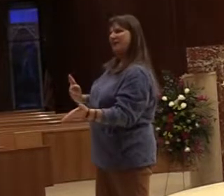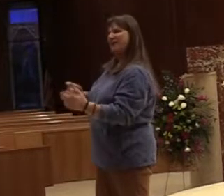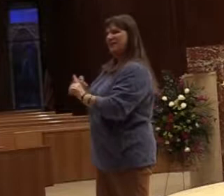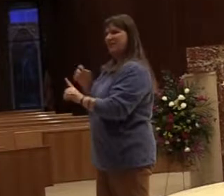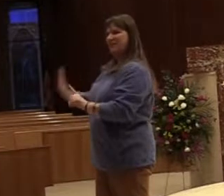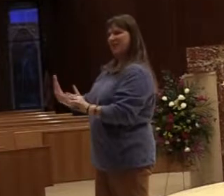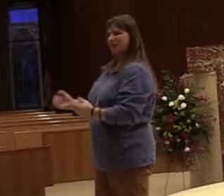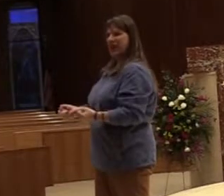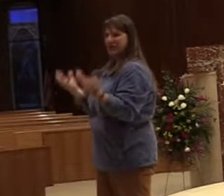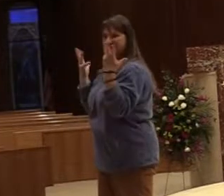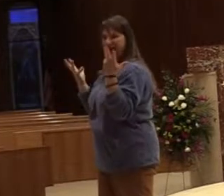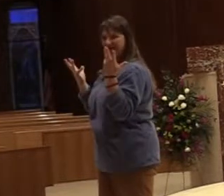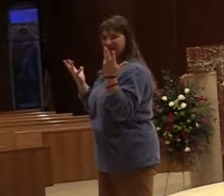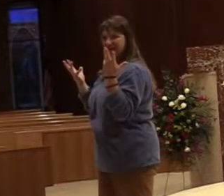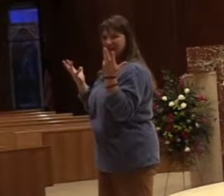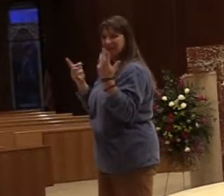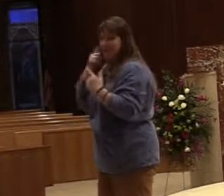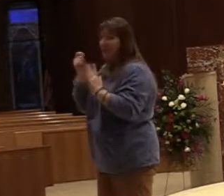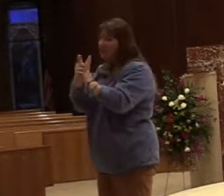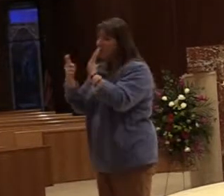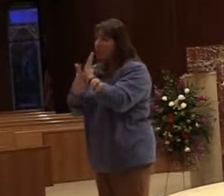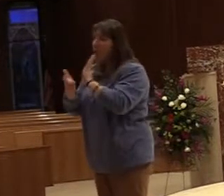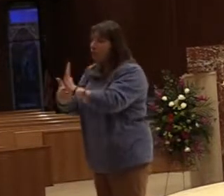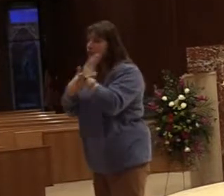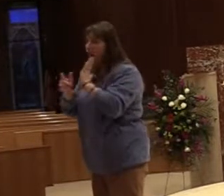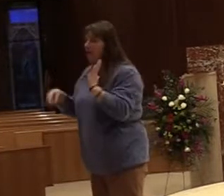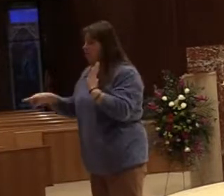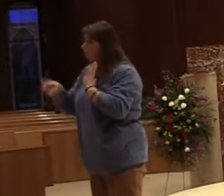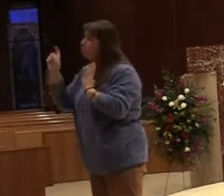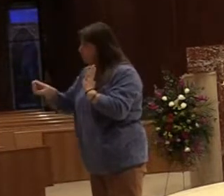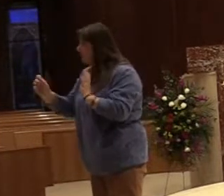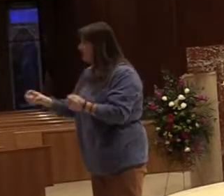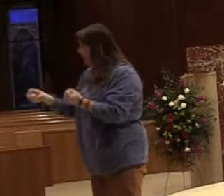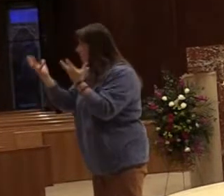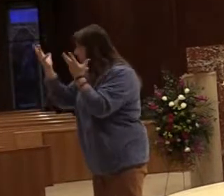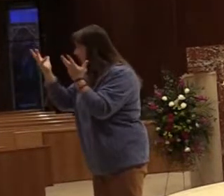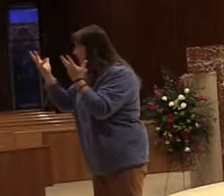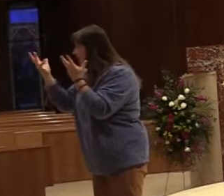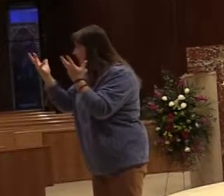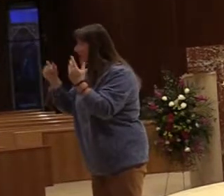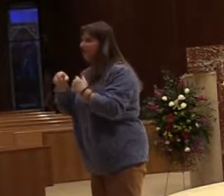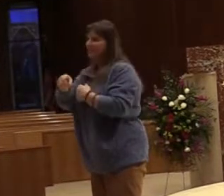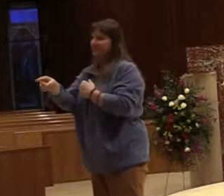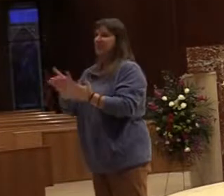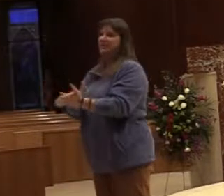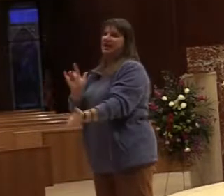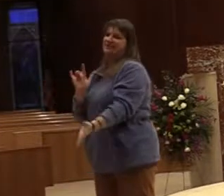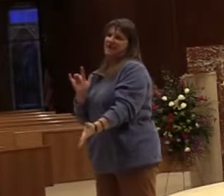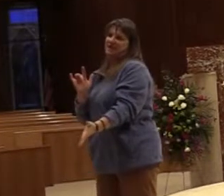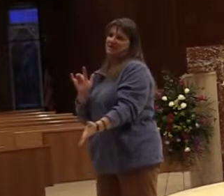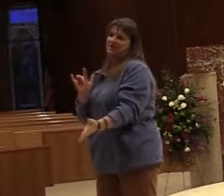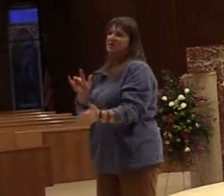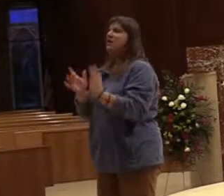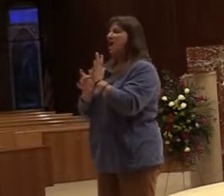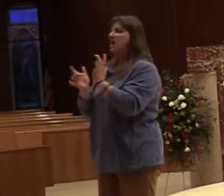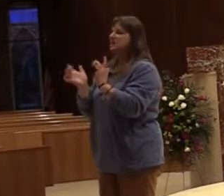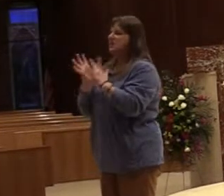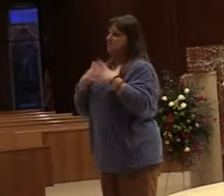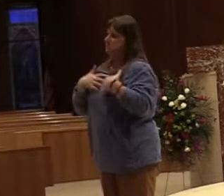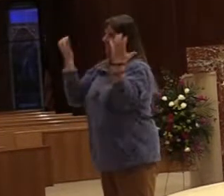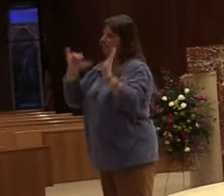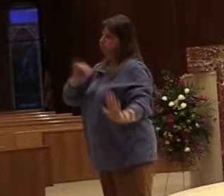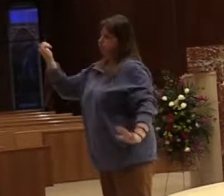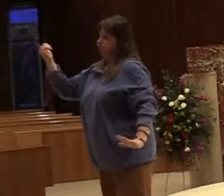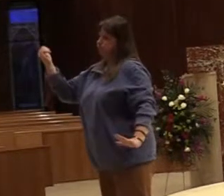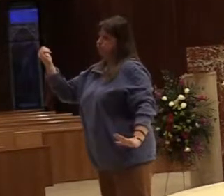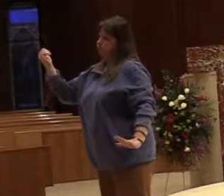the sacrifice prescribed by the law. That Jesus is saying that you're treating my house of prayer